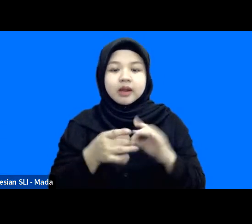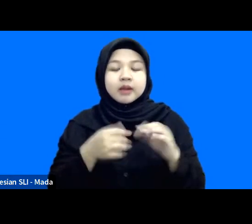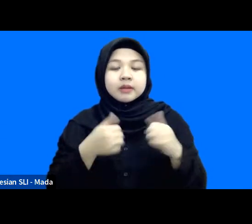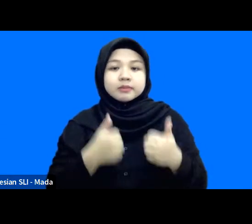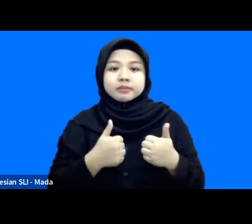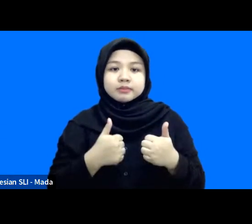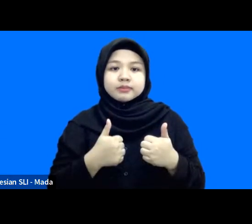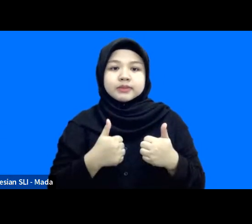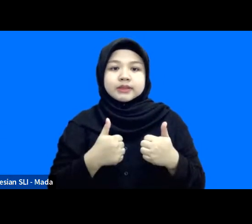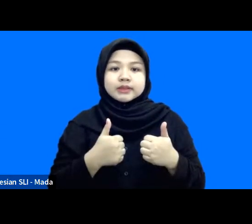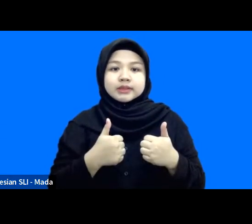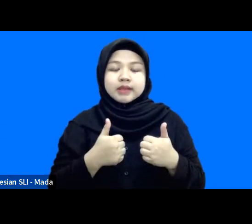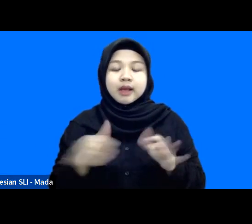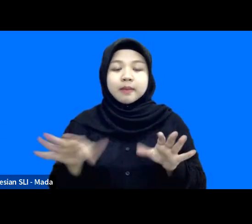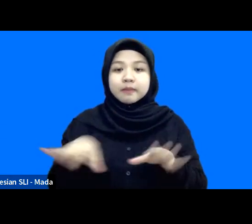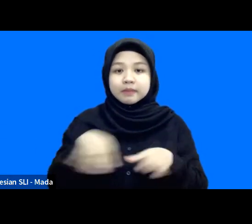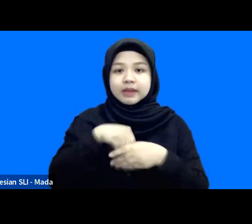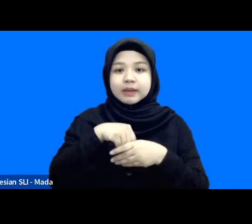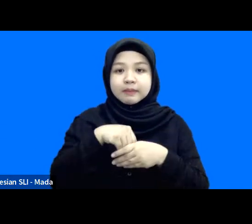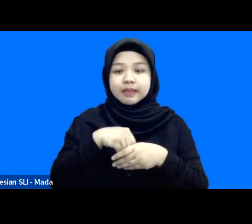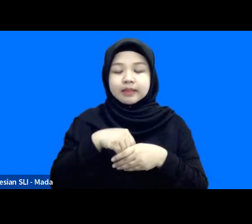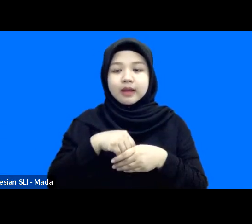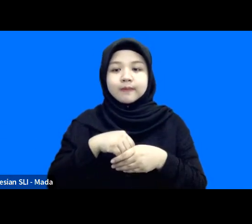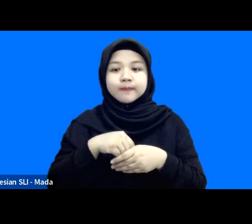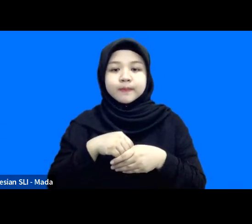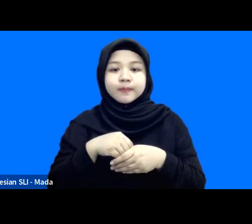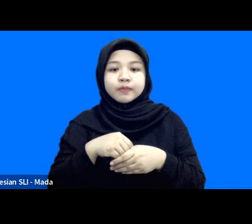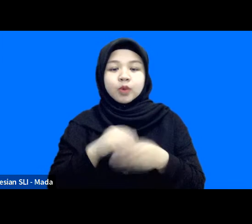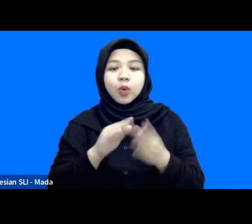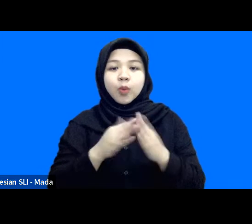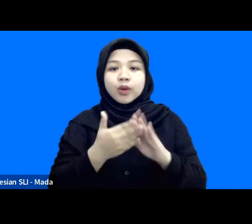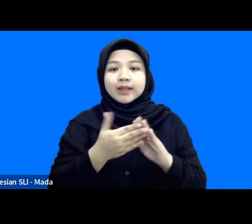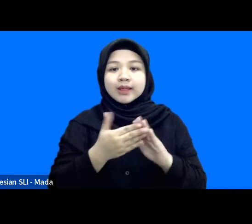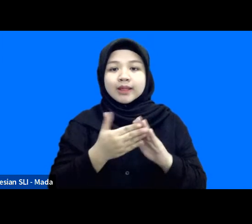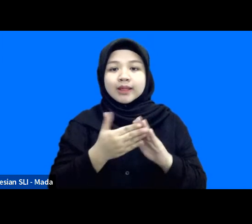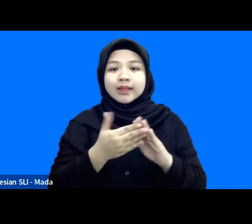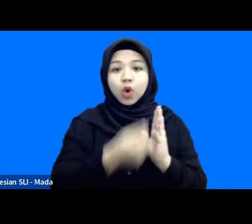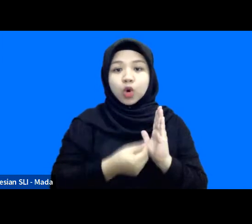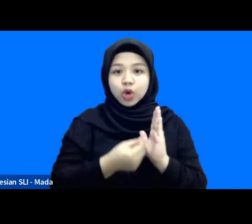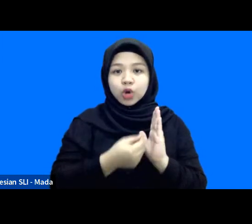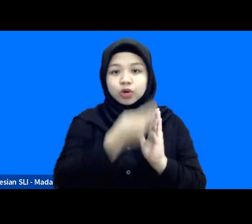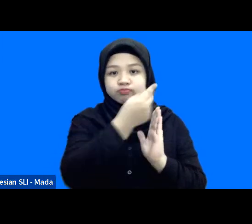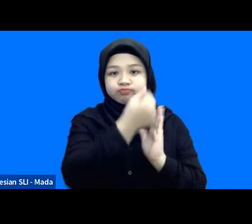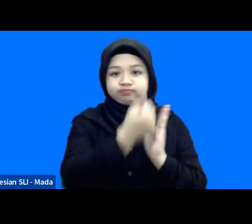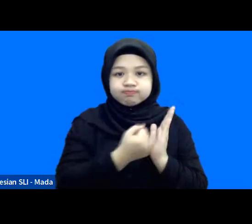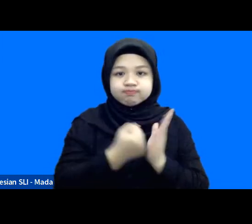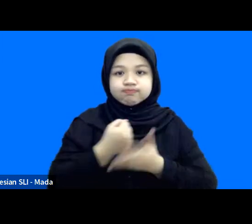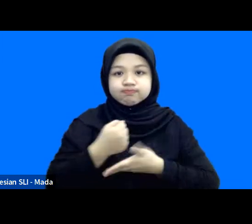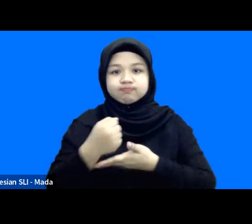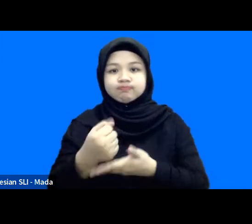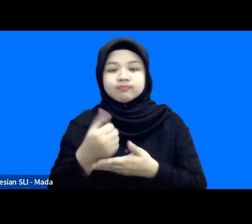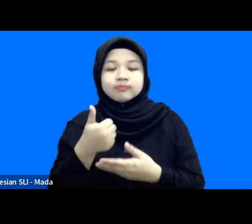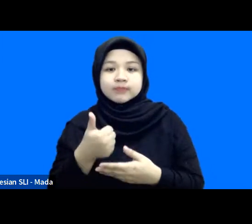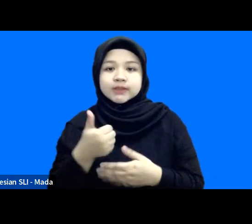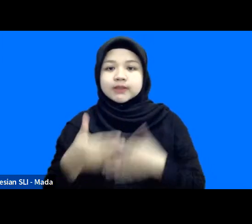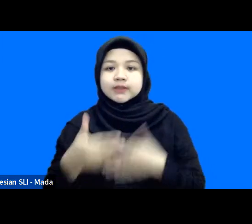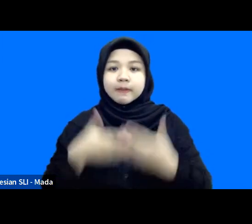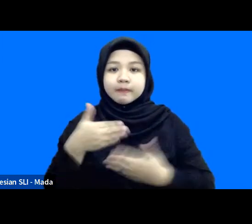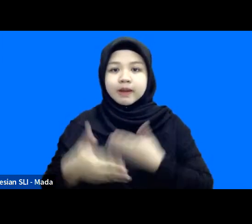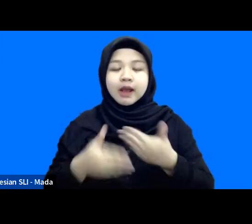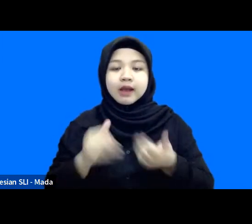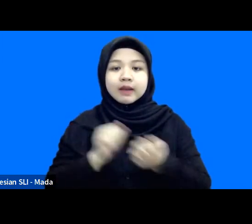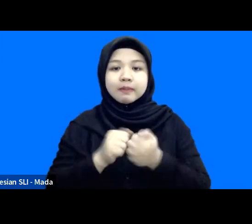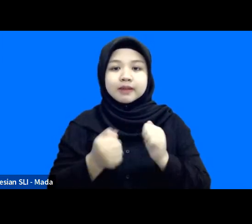community, related to the issues of debt, related to the issues of, you know, monitoring